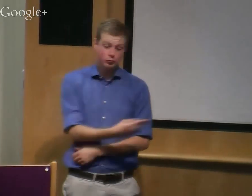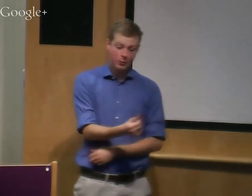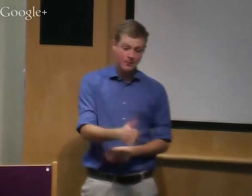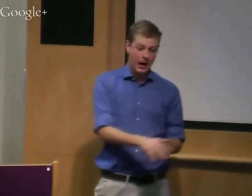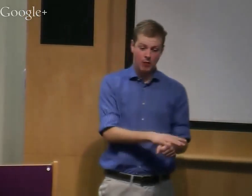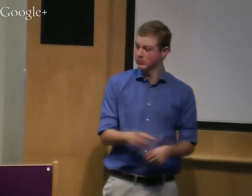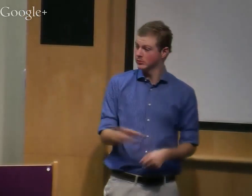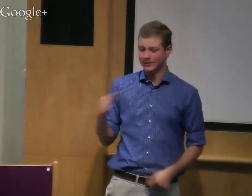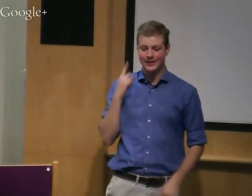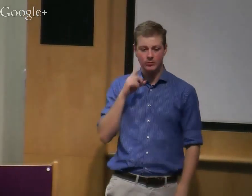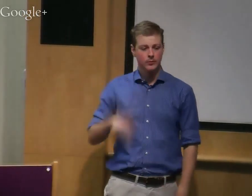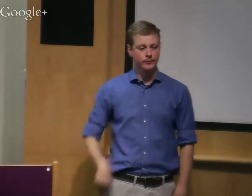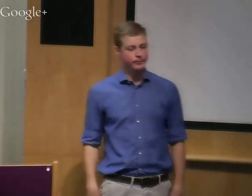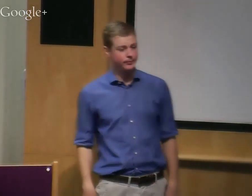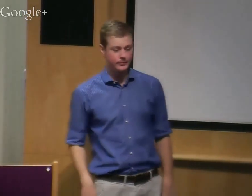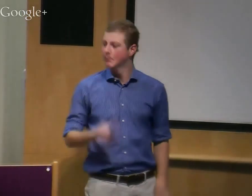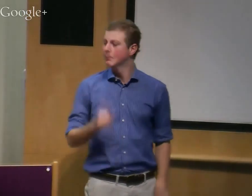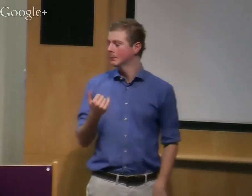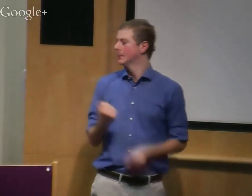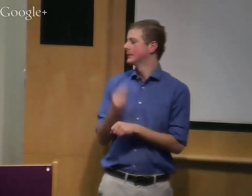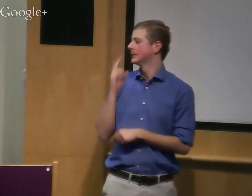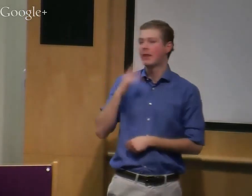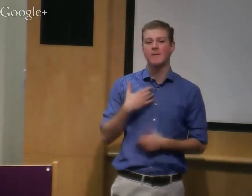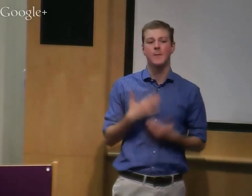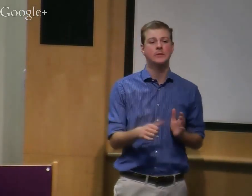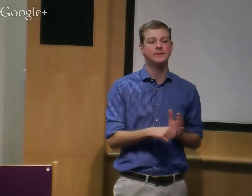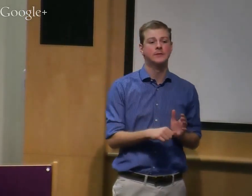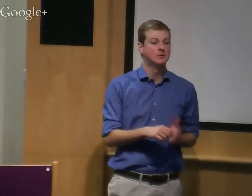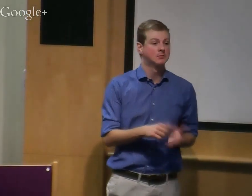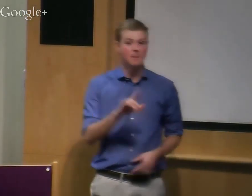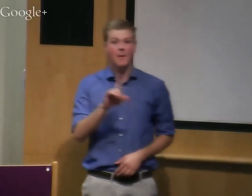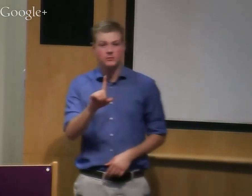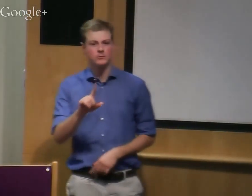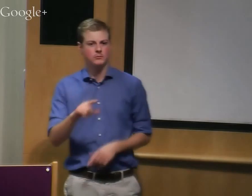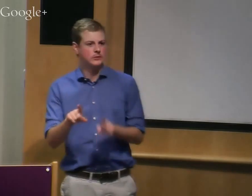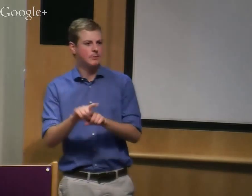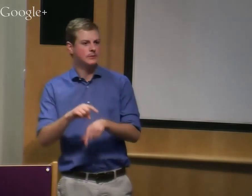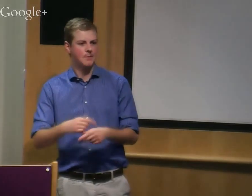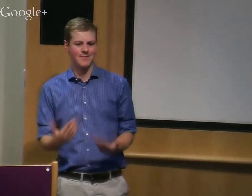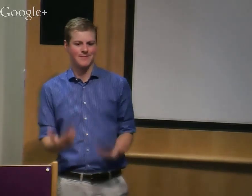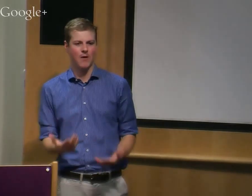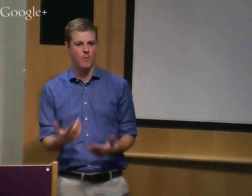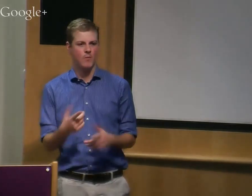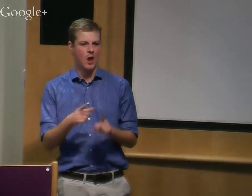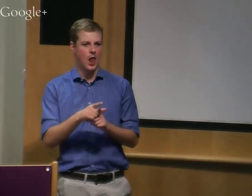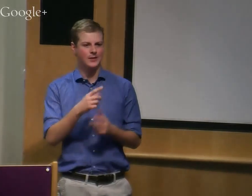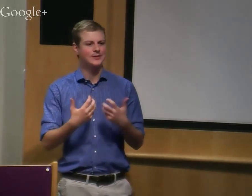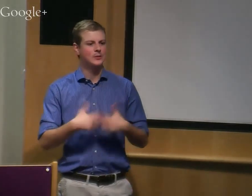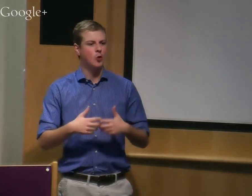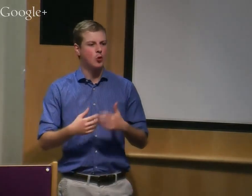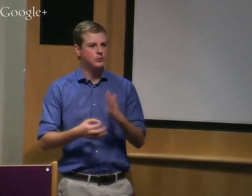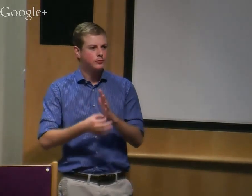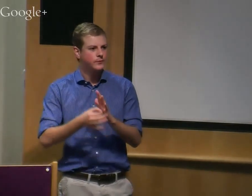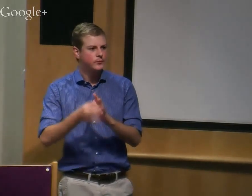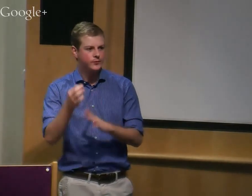to technology. Now, you're right in saying there may well be some areas of technology that are focusing on the year, but there are other